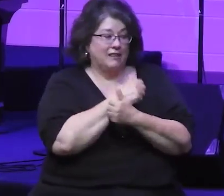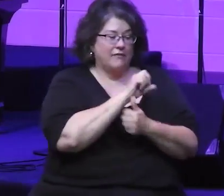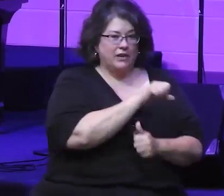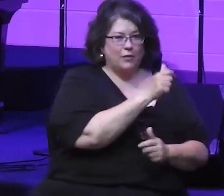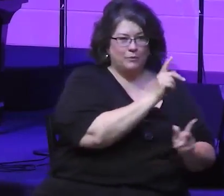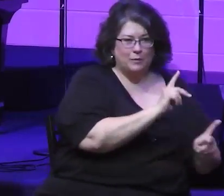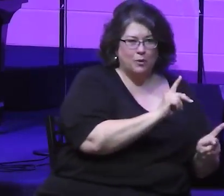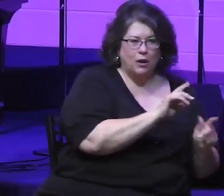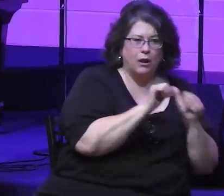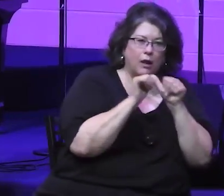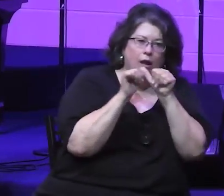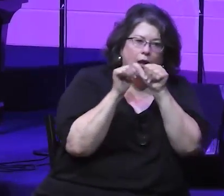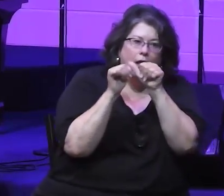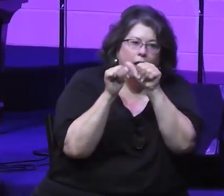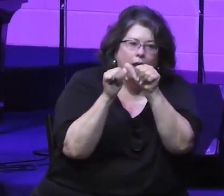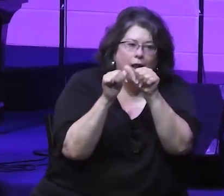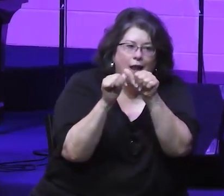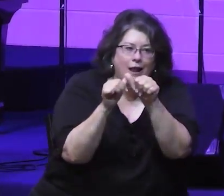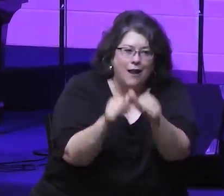with it?